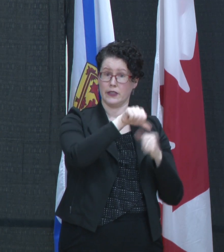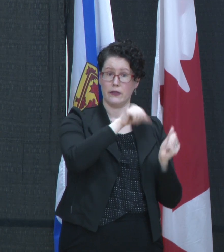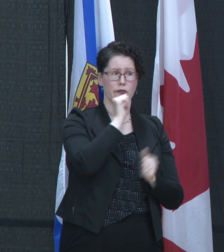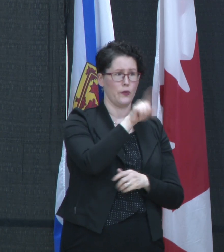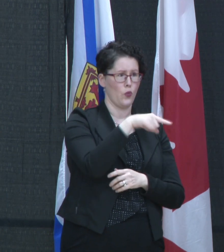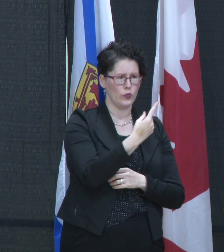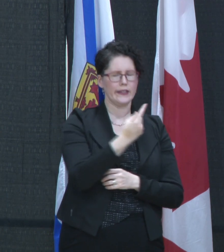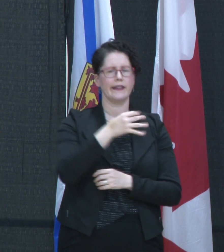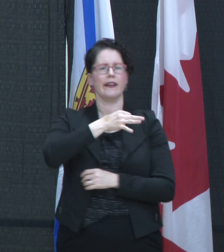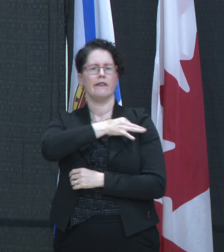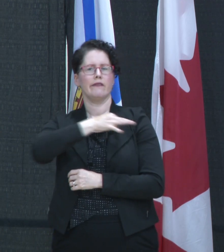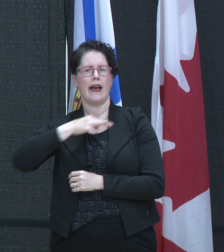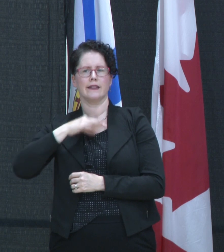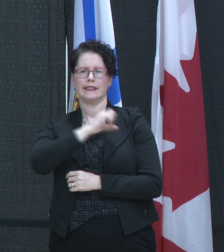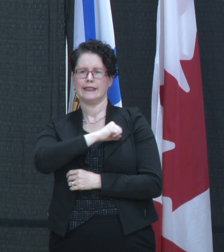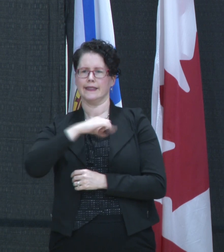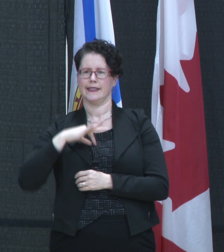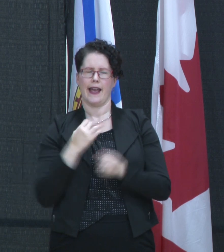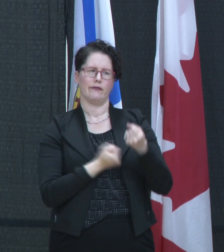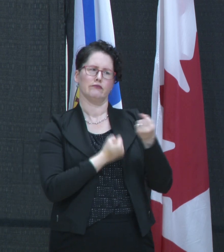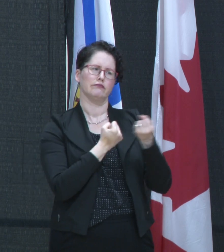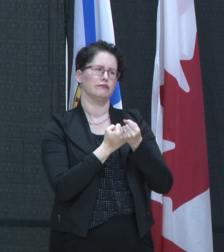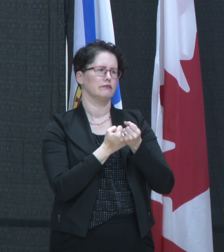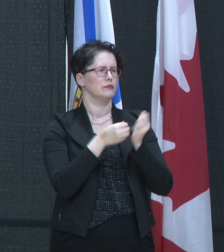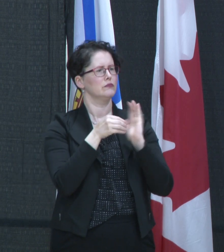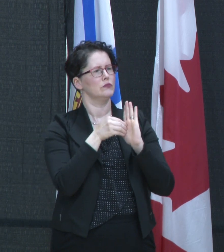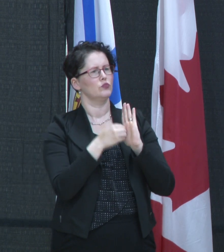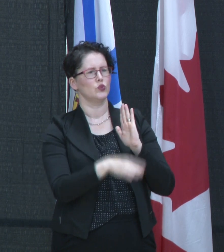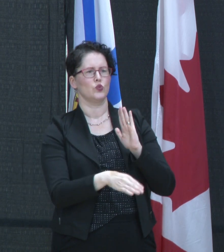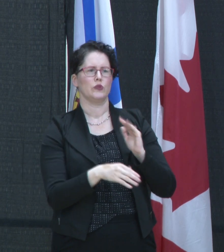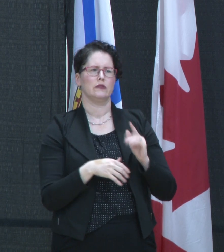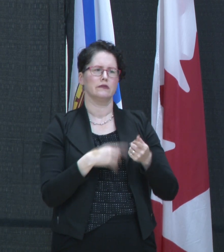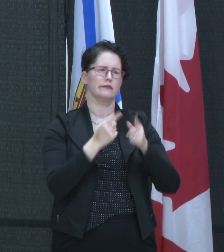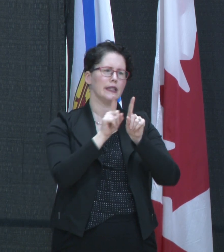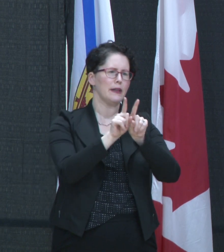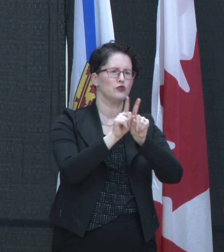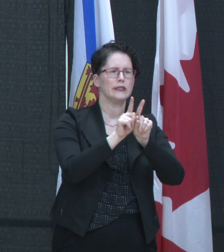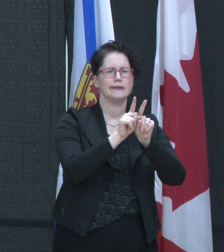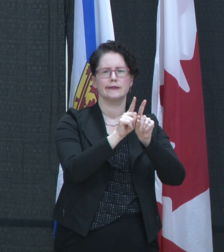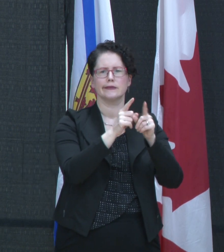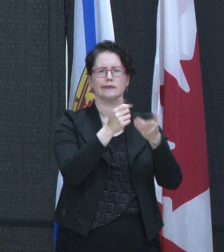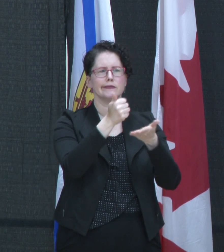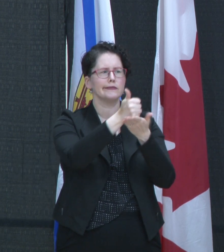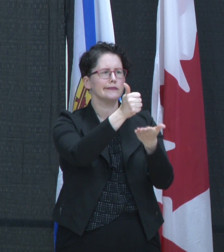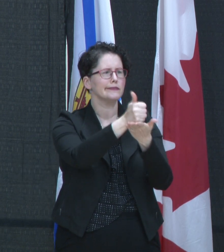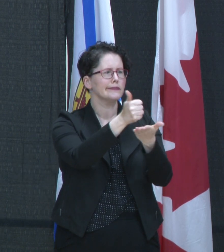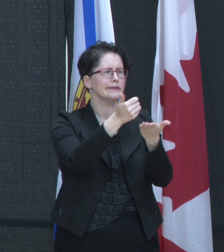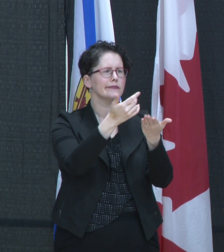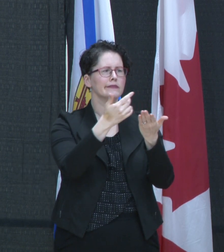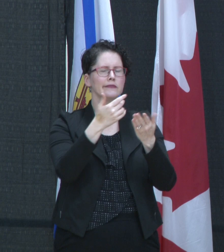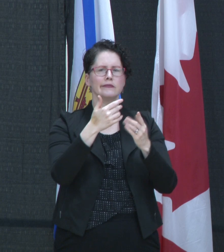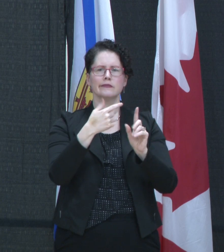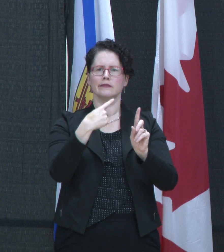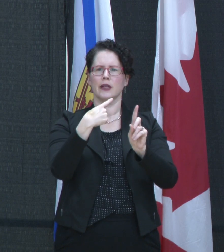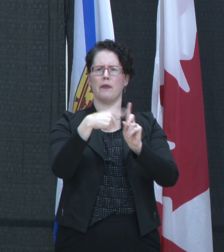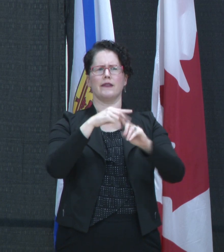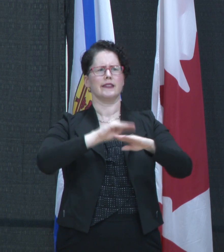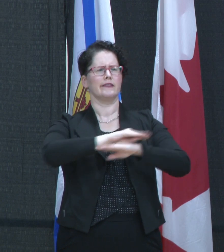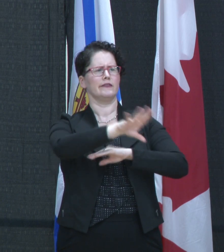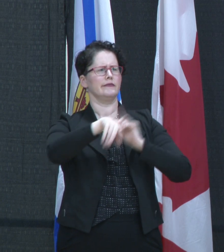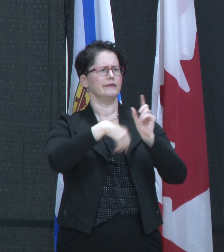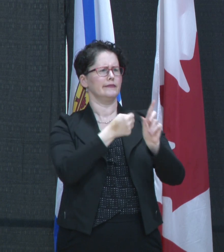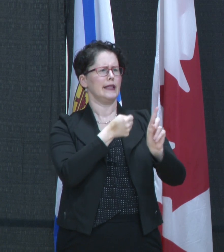who dedicate countless hours to mentoring and supporting our students and having a positive impact on